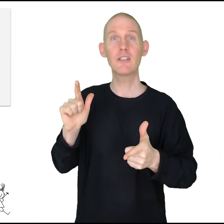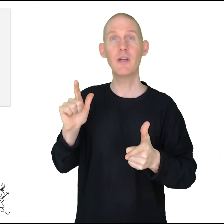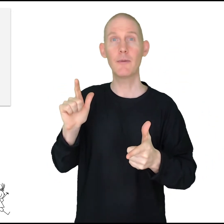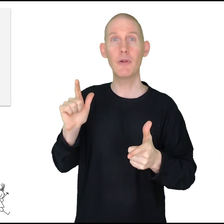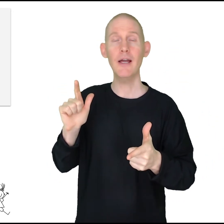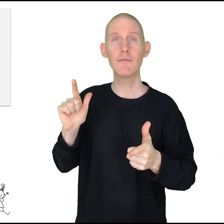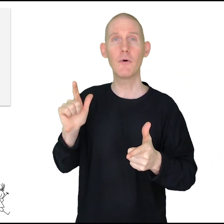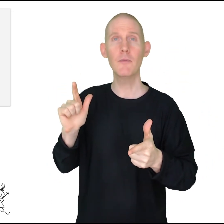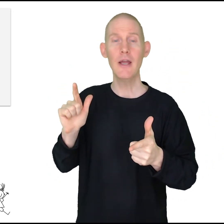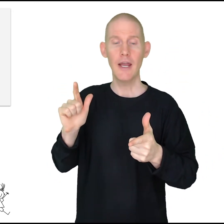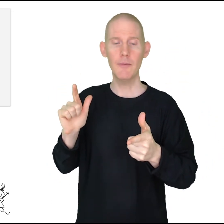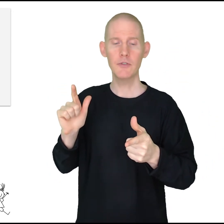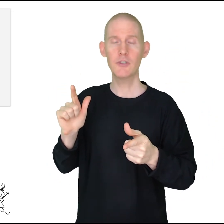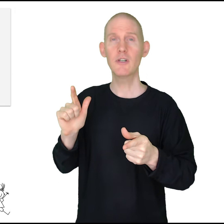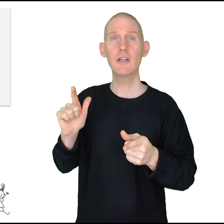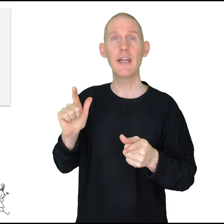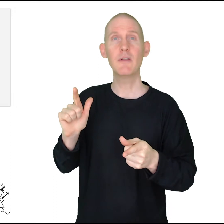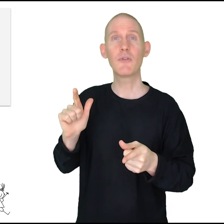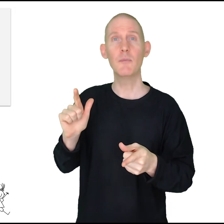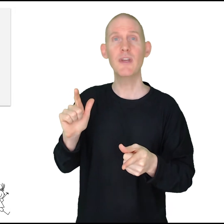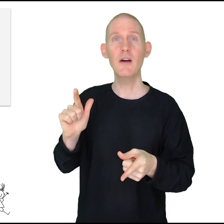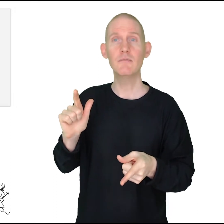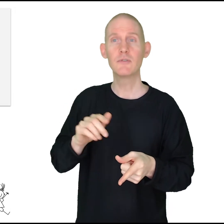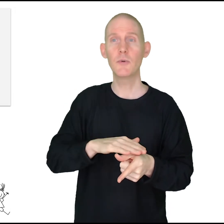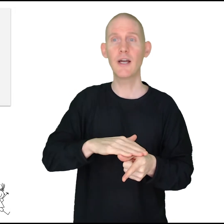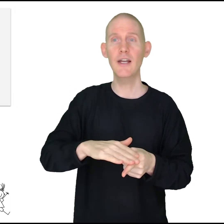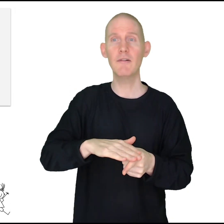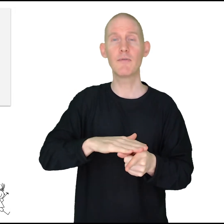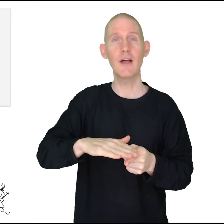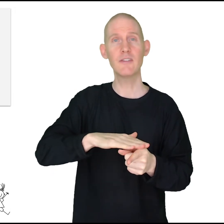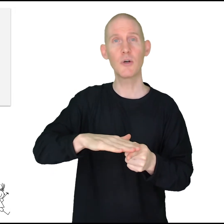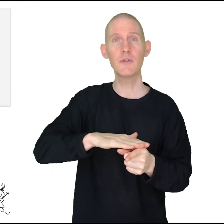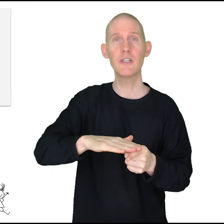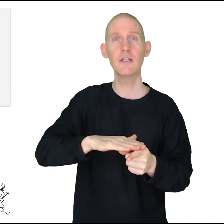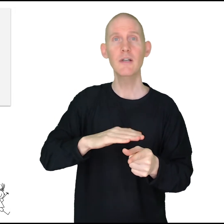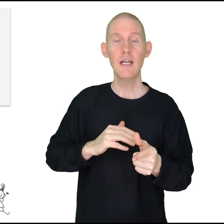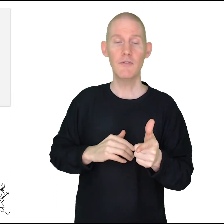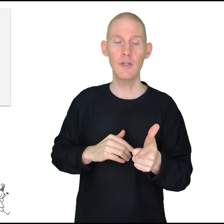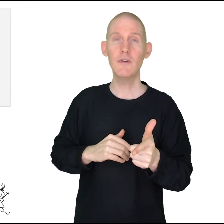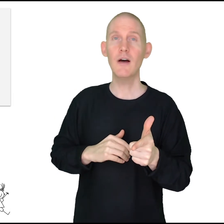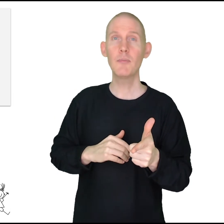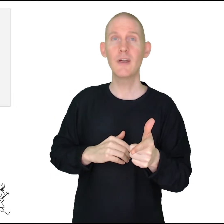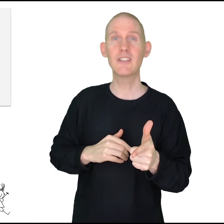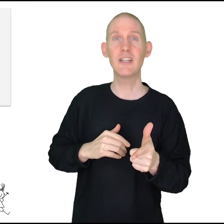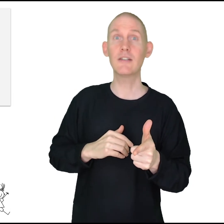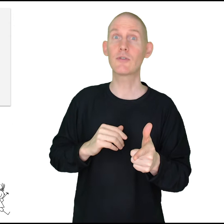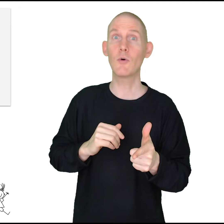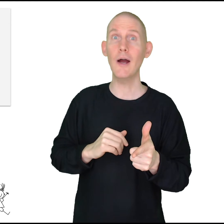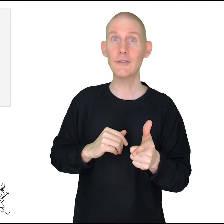a platform, and I'm just going to lay the thumb down. So we kind of have a flat surface here. If you leave it up, then it's going to get squashed in a